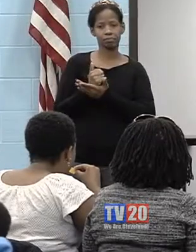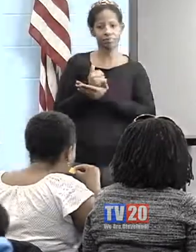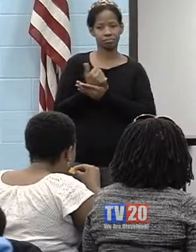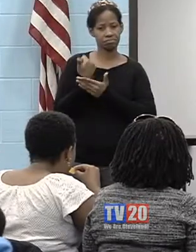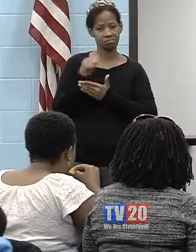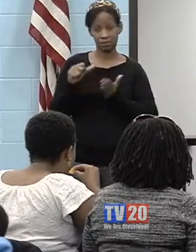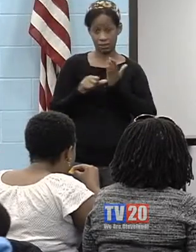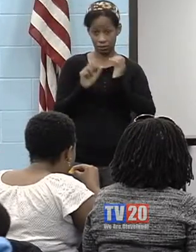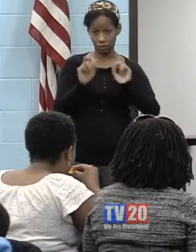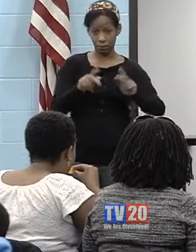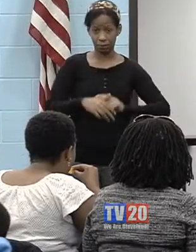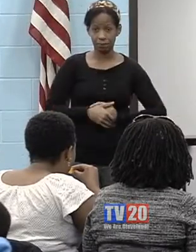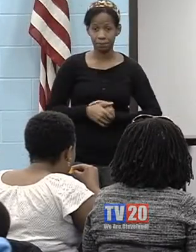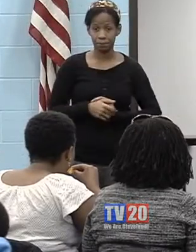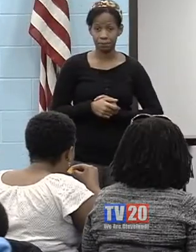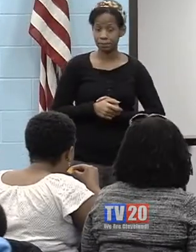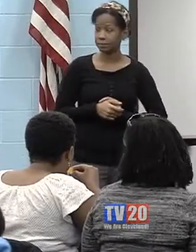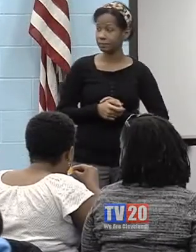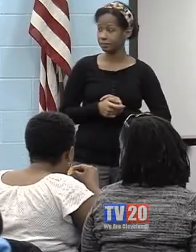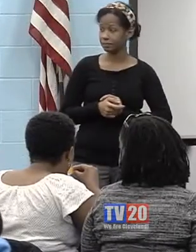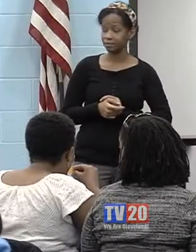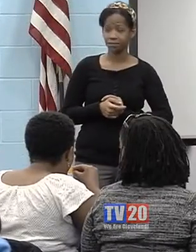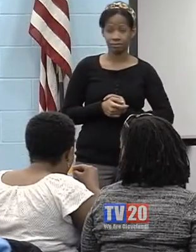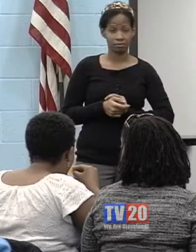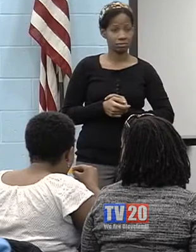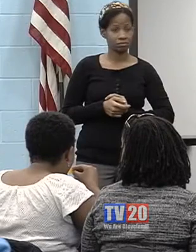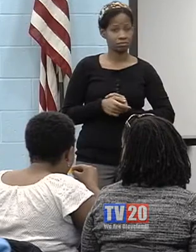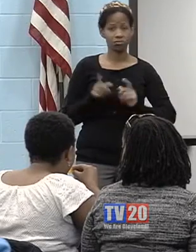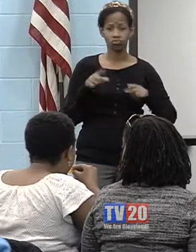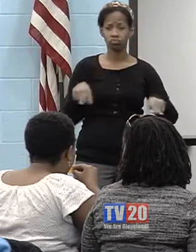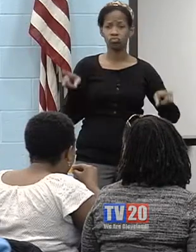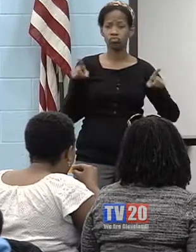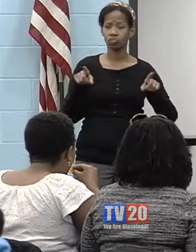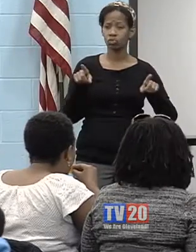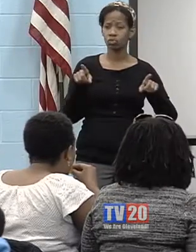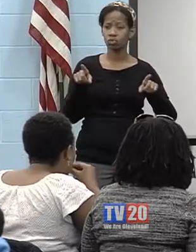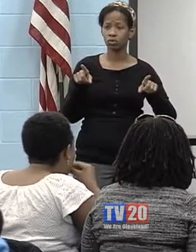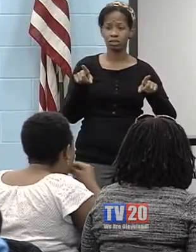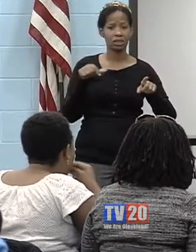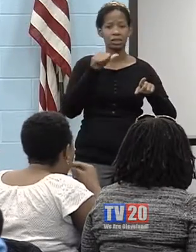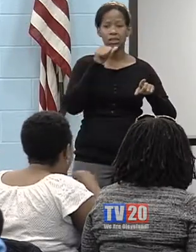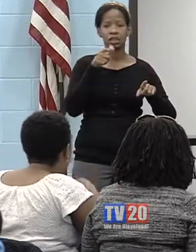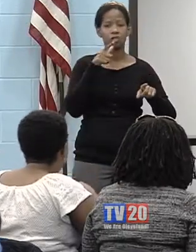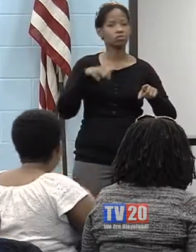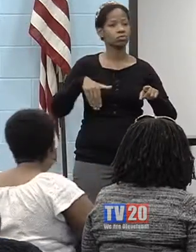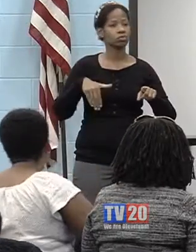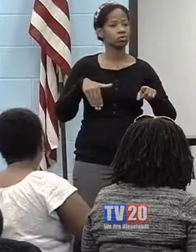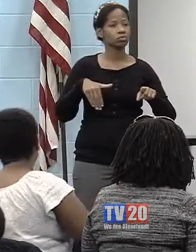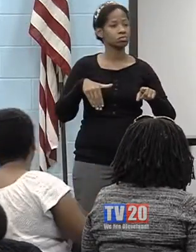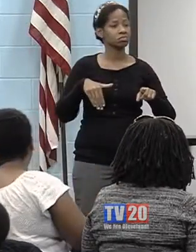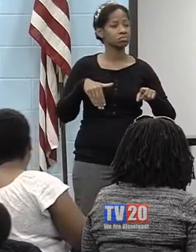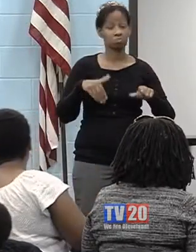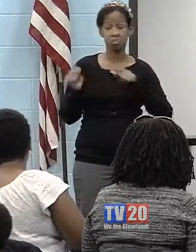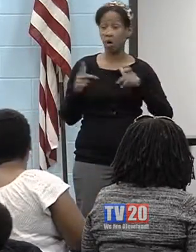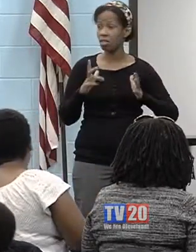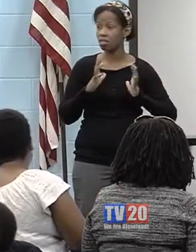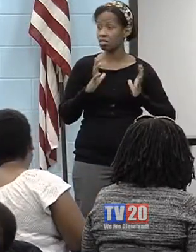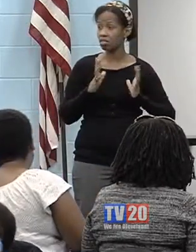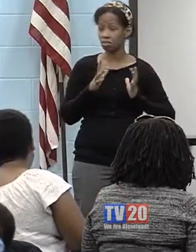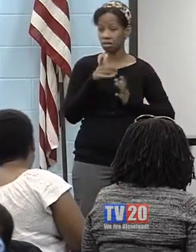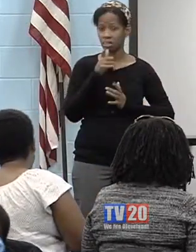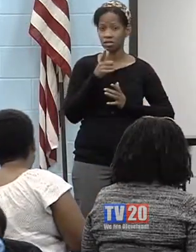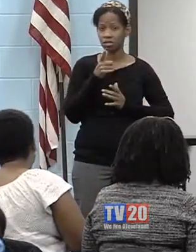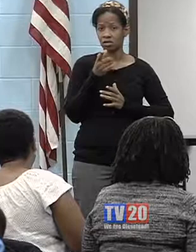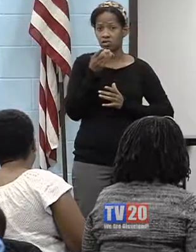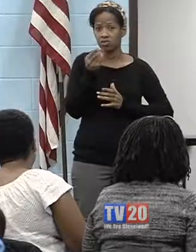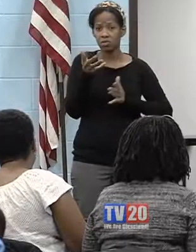be of any assistance. Lastly, did anyone not get a lunch when they came in? If you didn't, we've